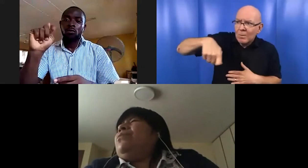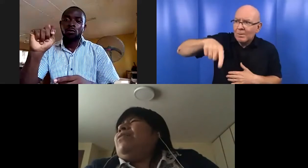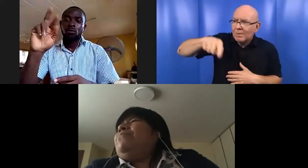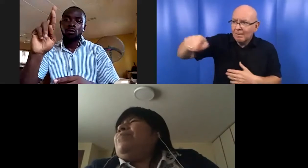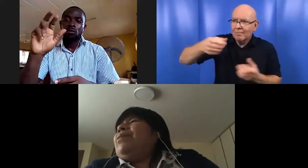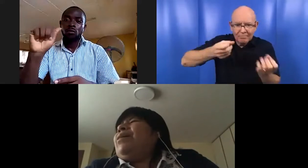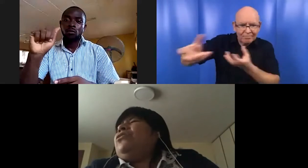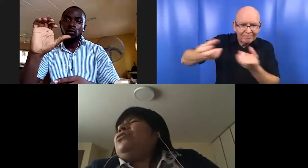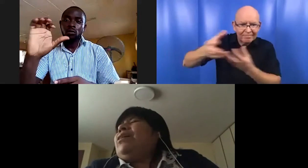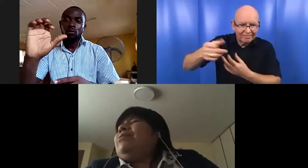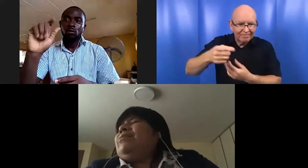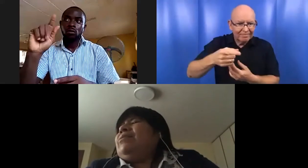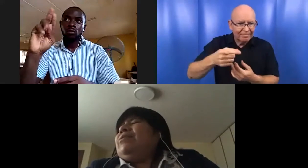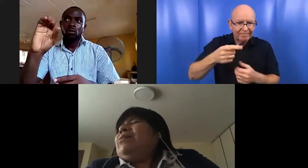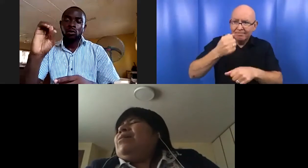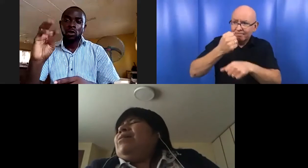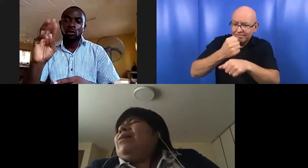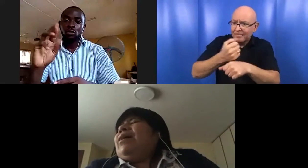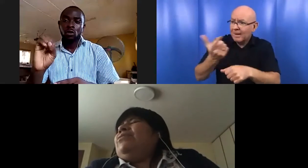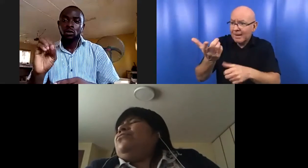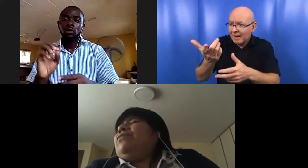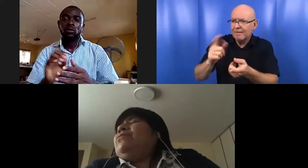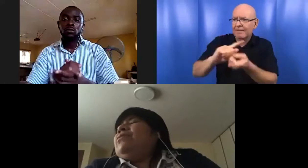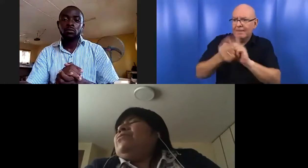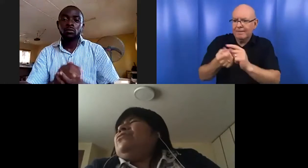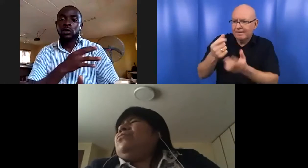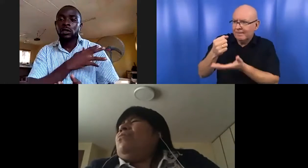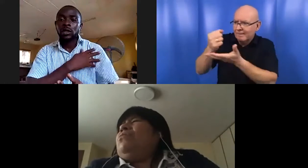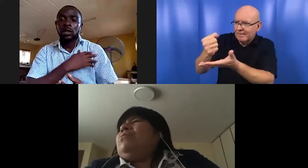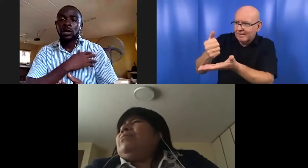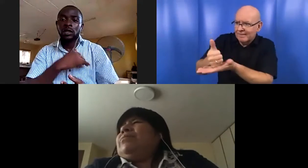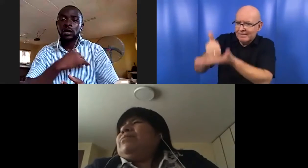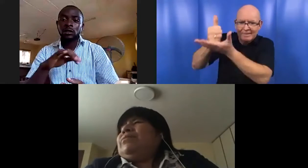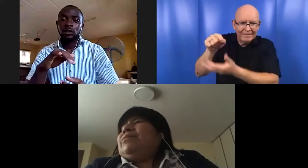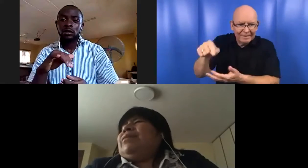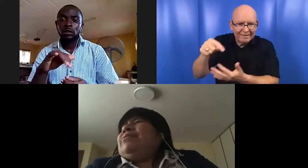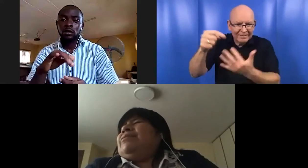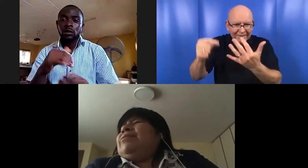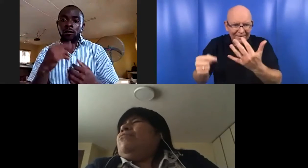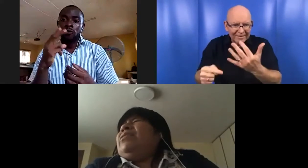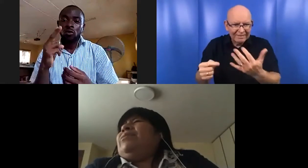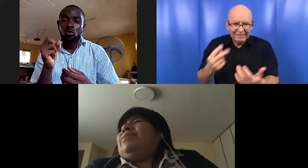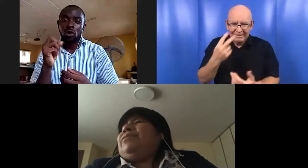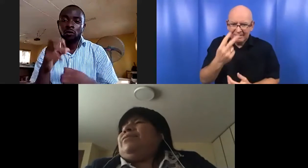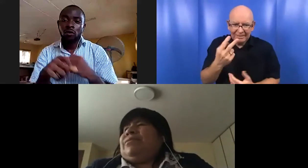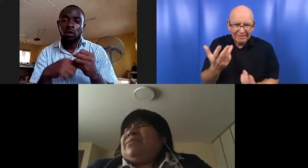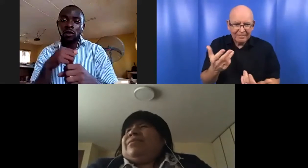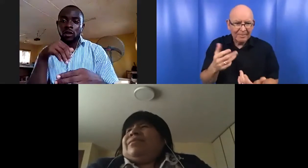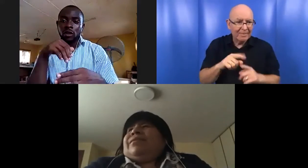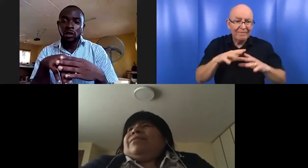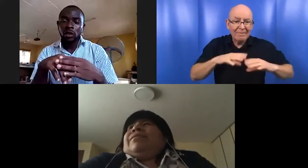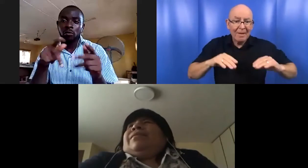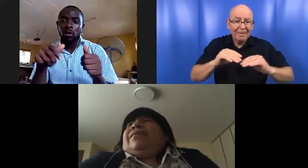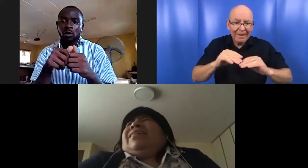who have maybe a child under 12 years old with a disability.